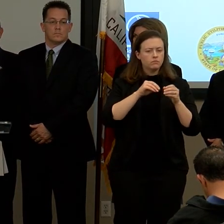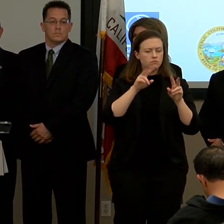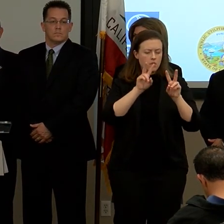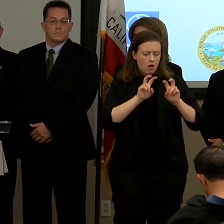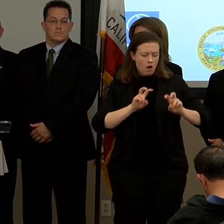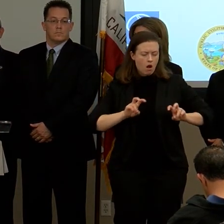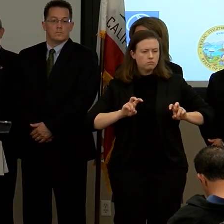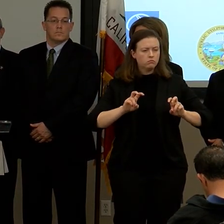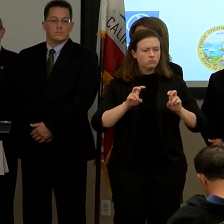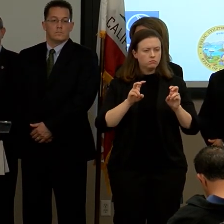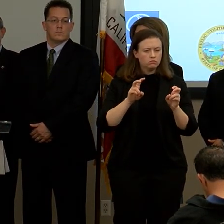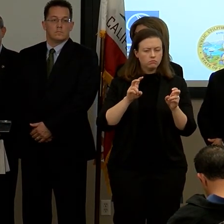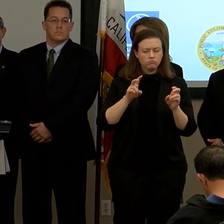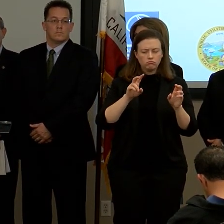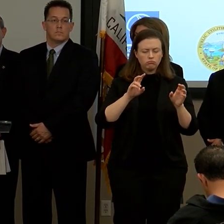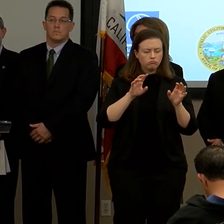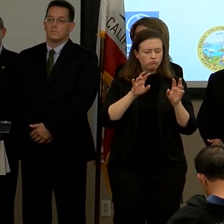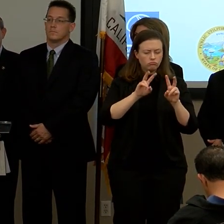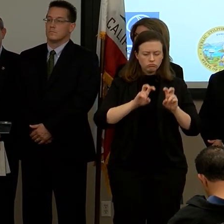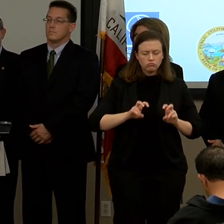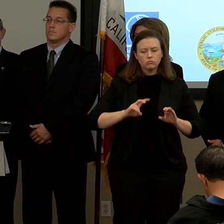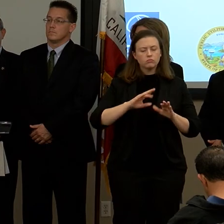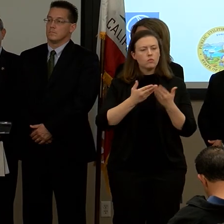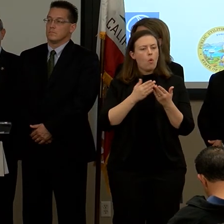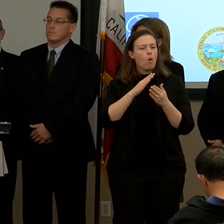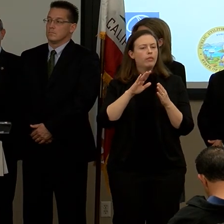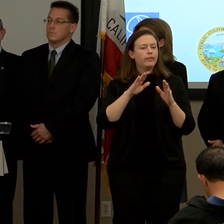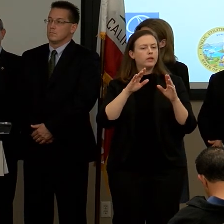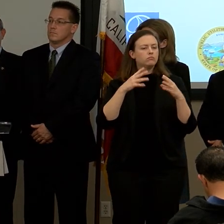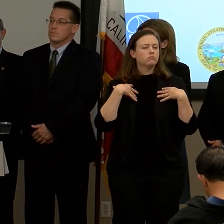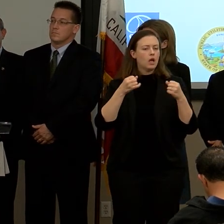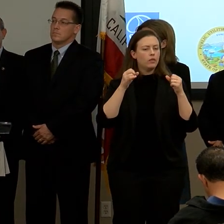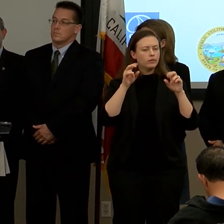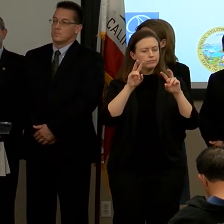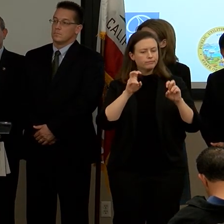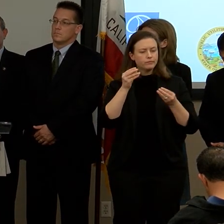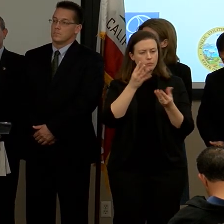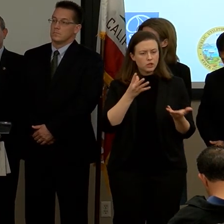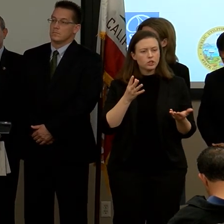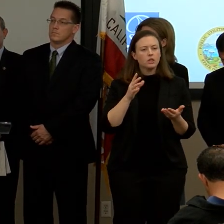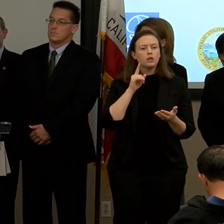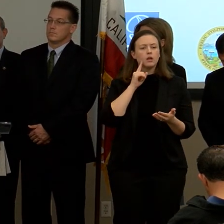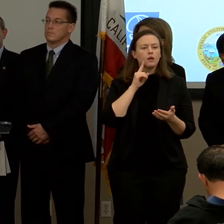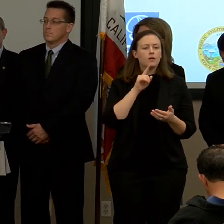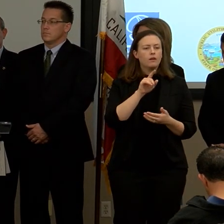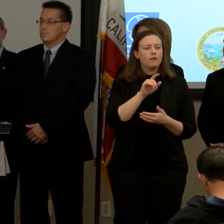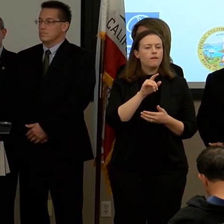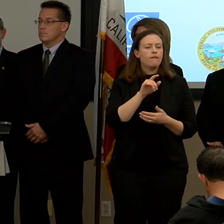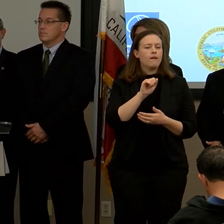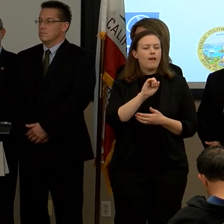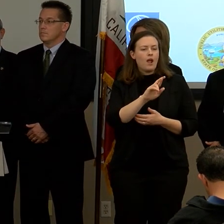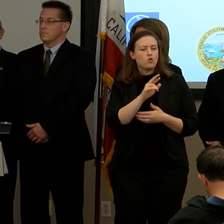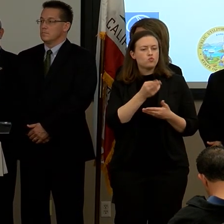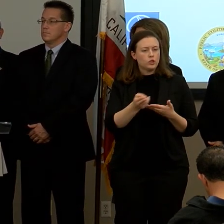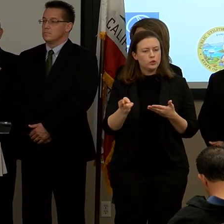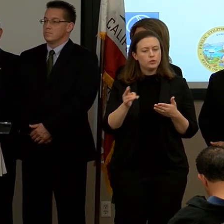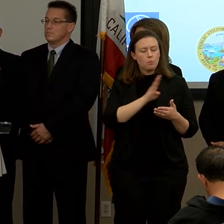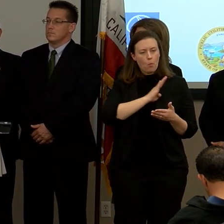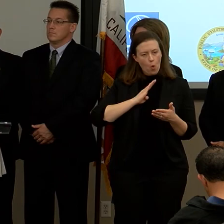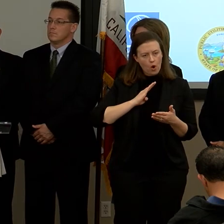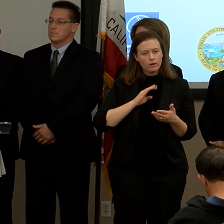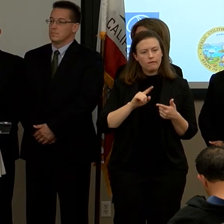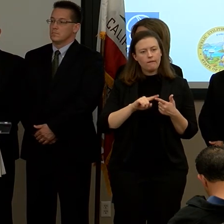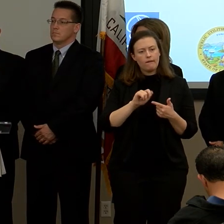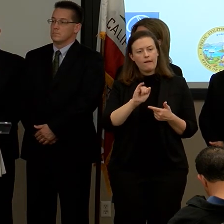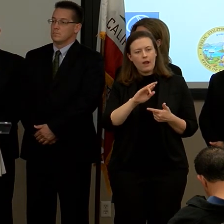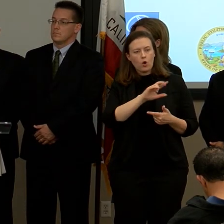health data that's been collected. There have been many agencies, including the Air Resources Board, the Air Quality Management District,